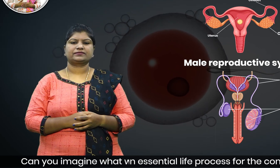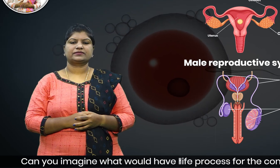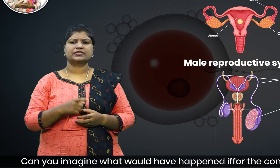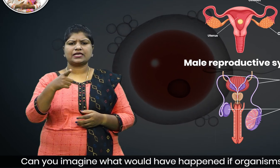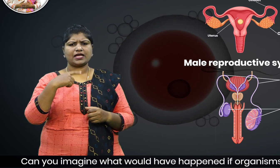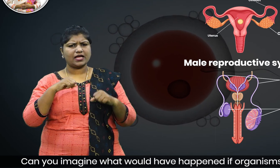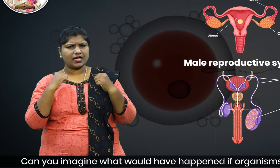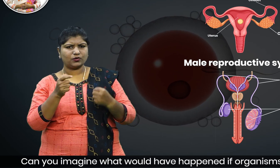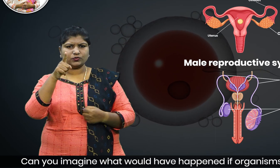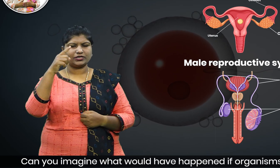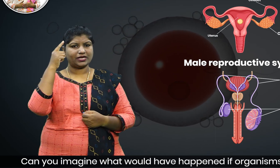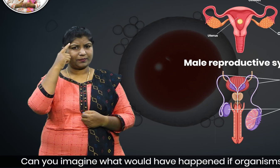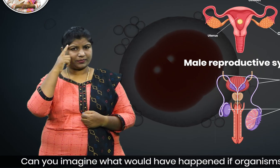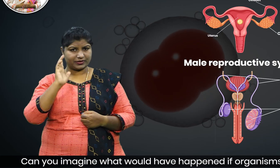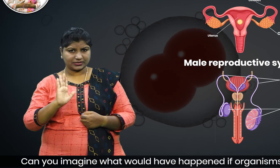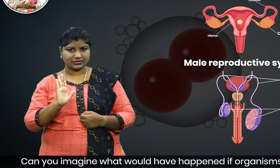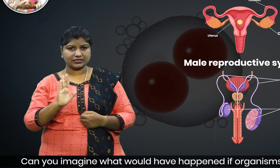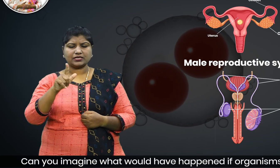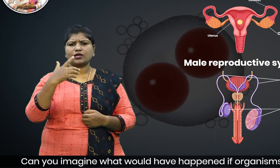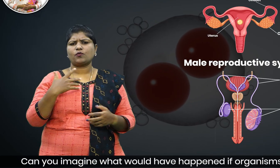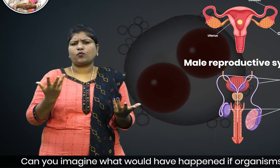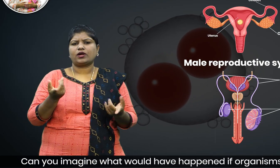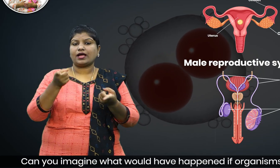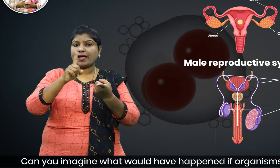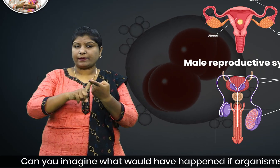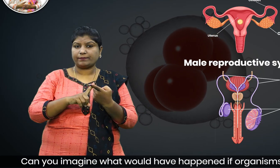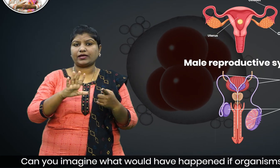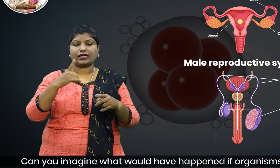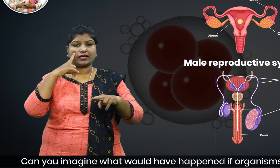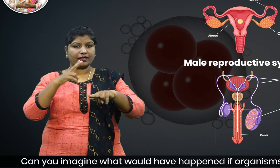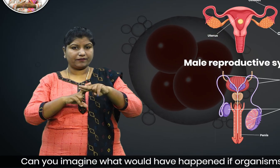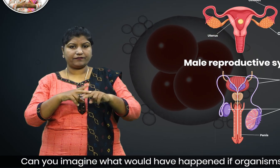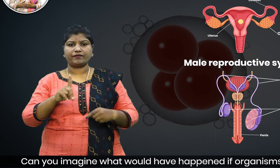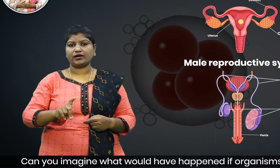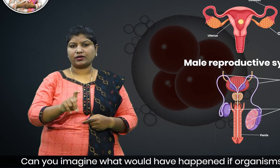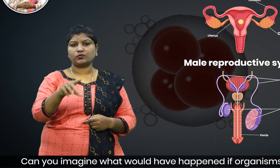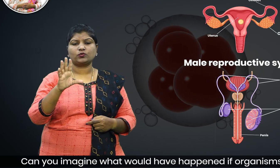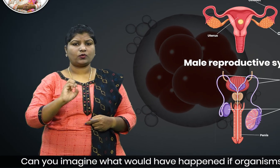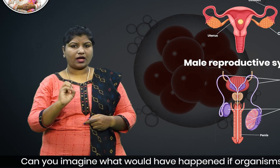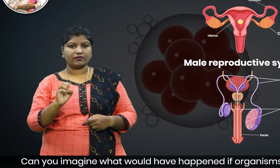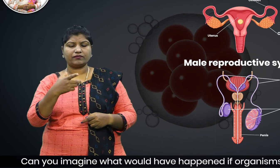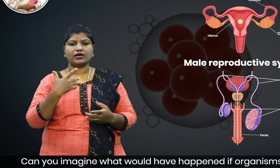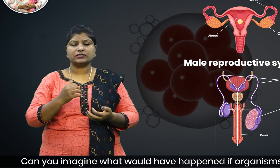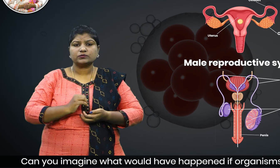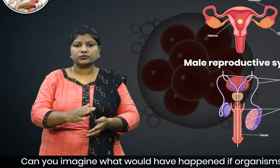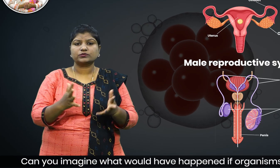Can you imagine what would have happened if organisms had not